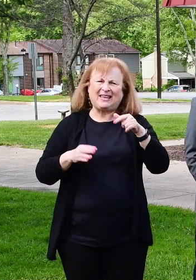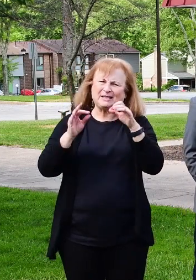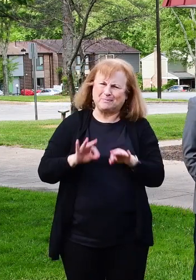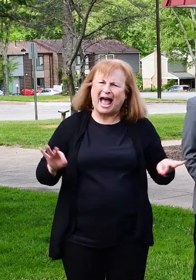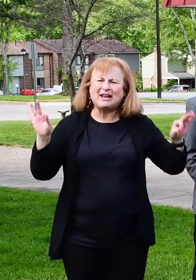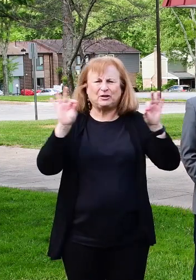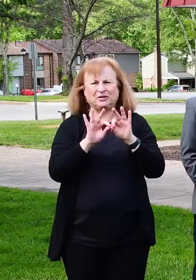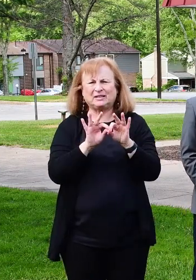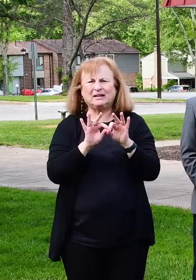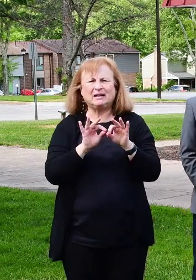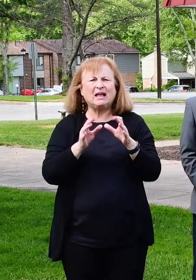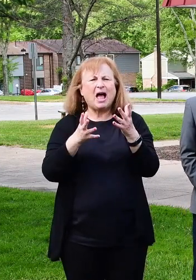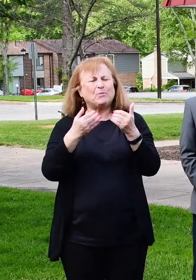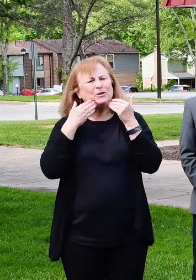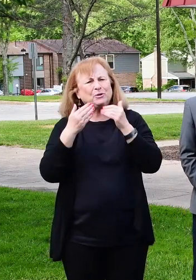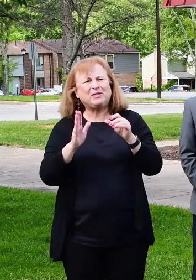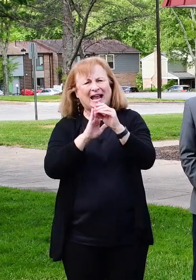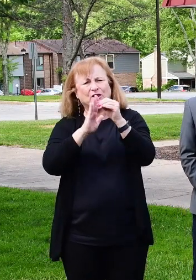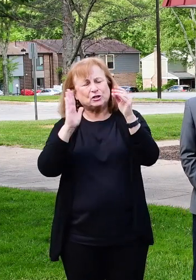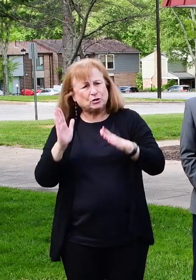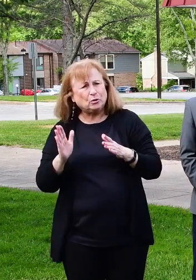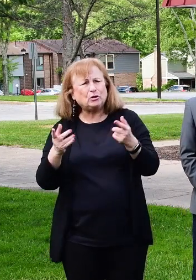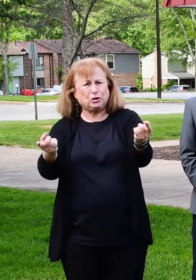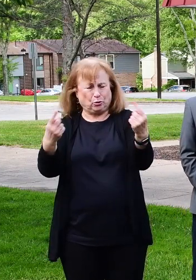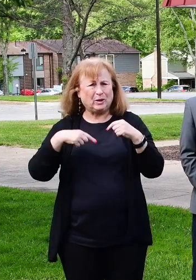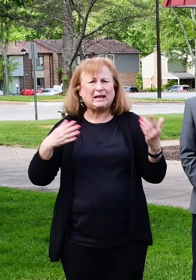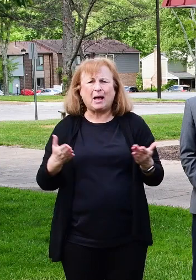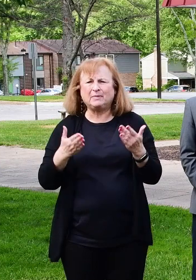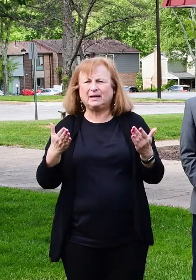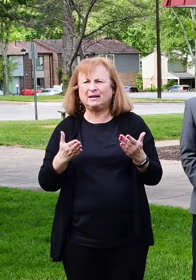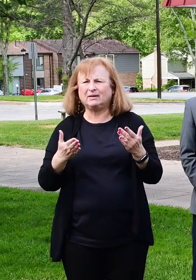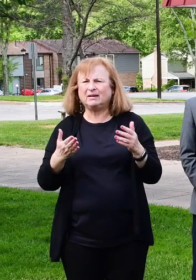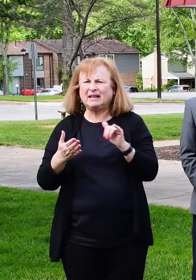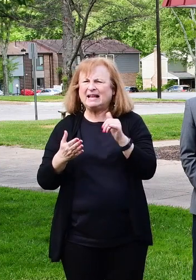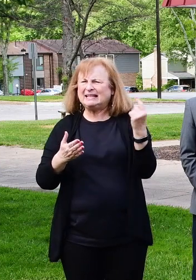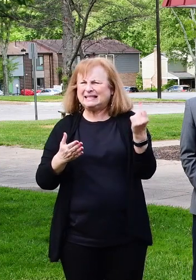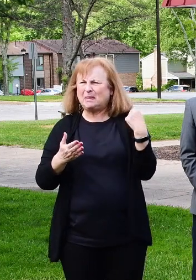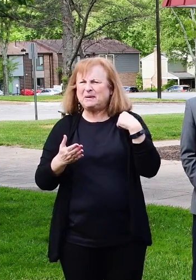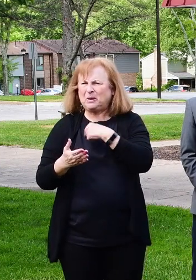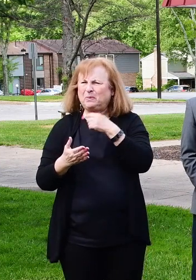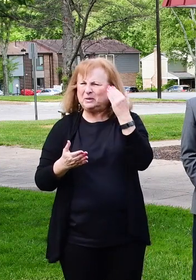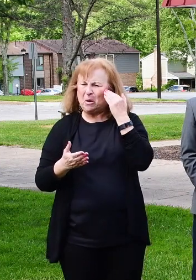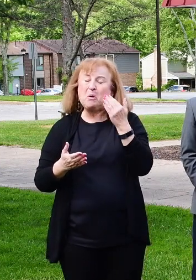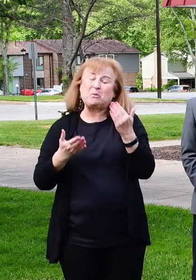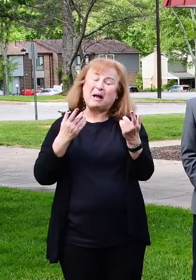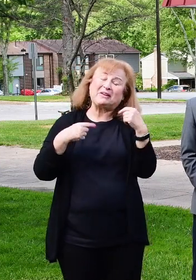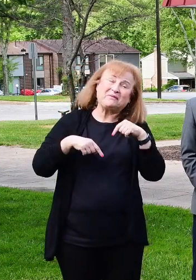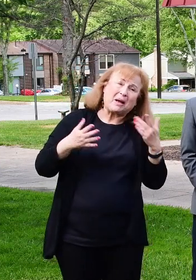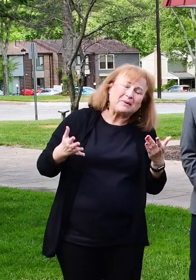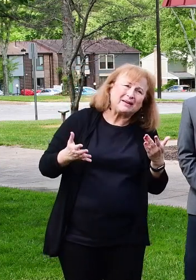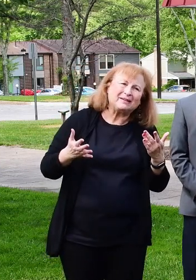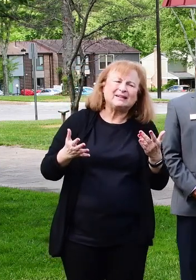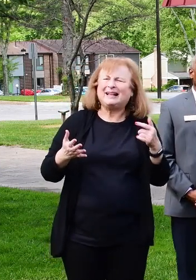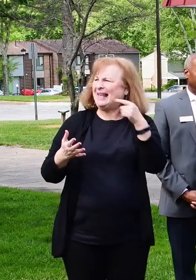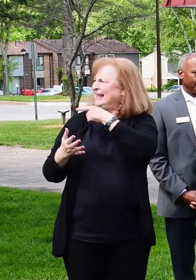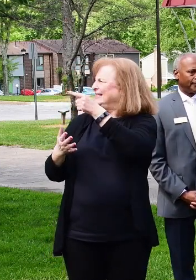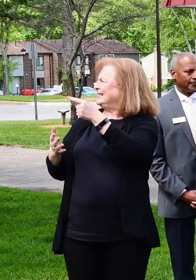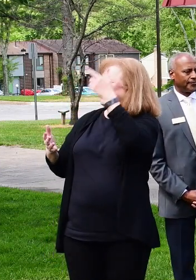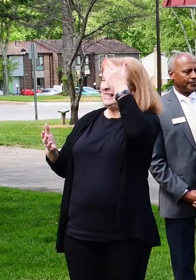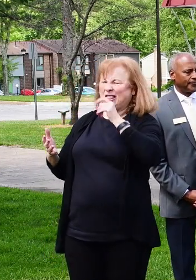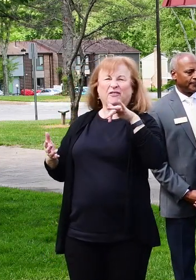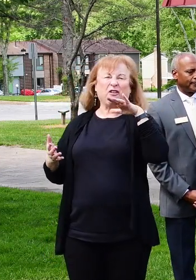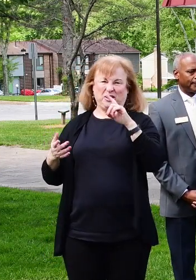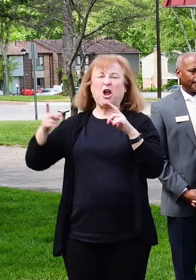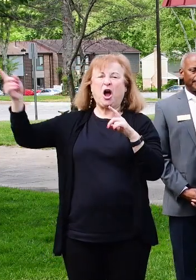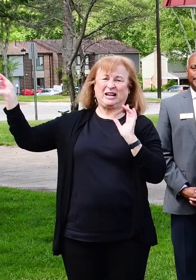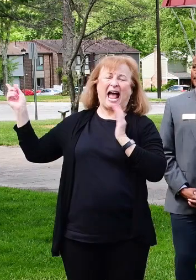matters. I also want to thank the students who are going to come here, like somebody we know who would have come here, because this is our front